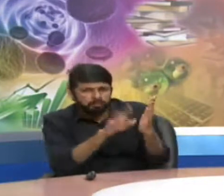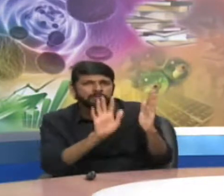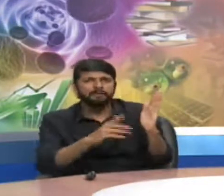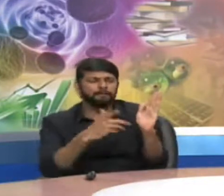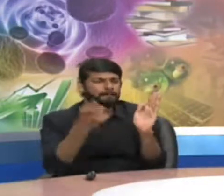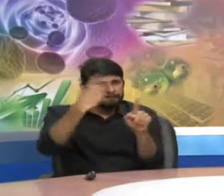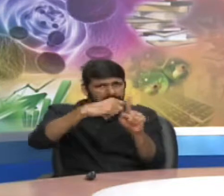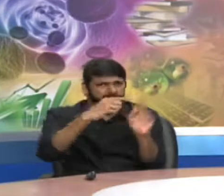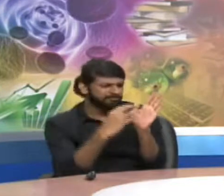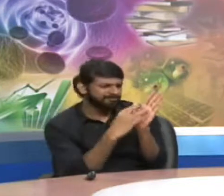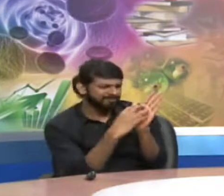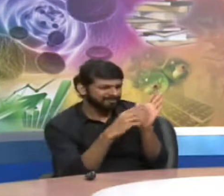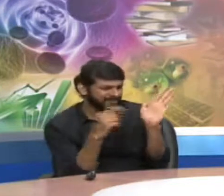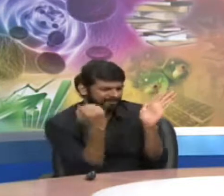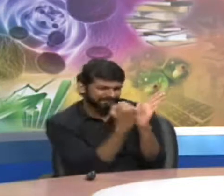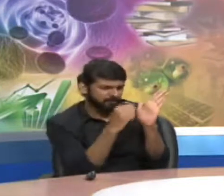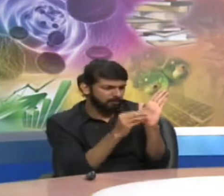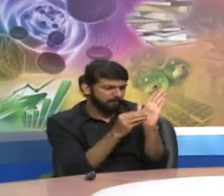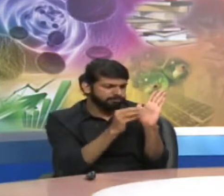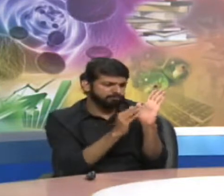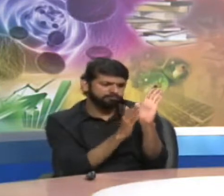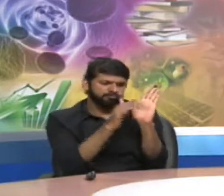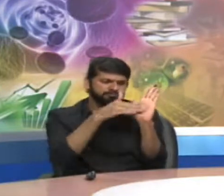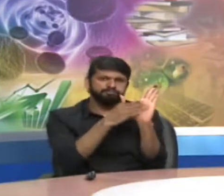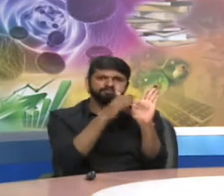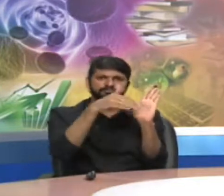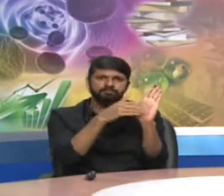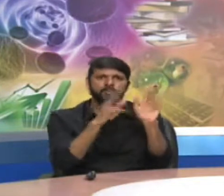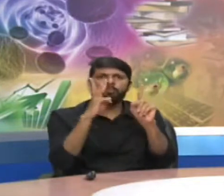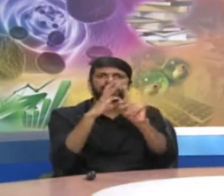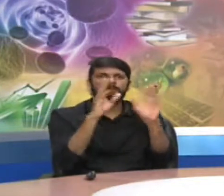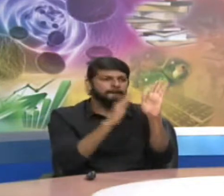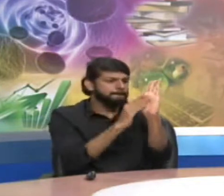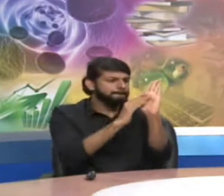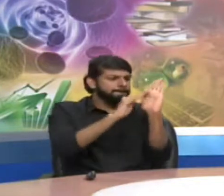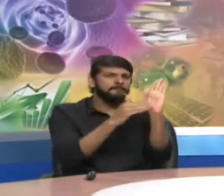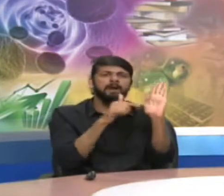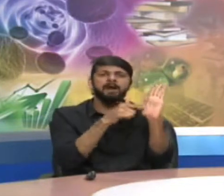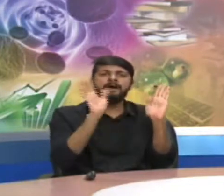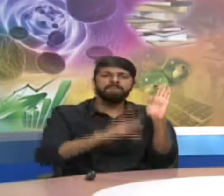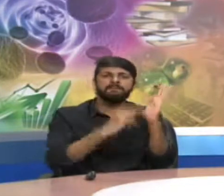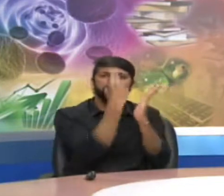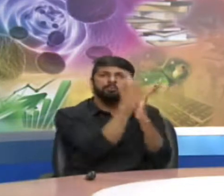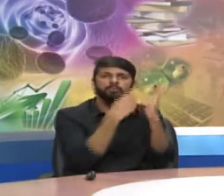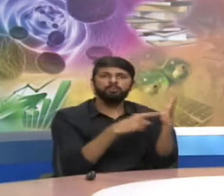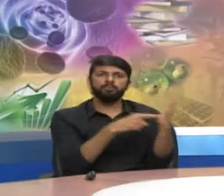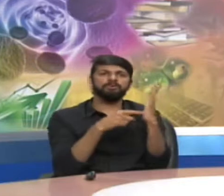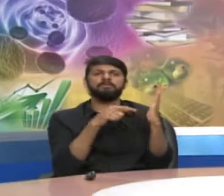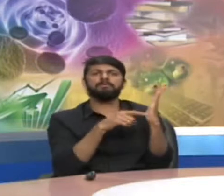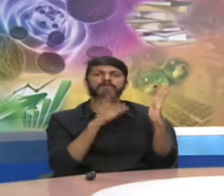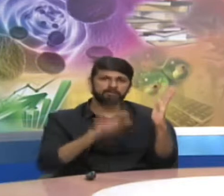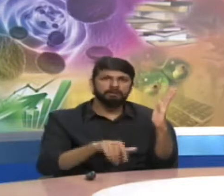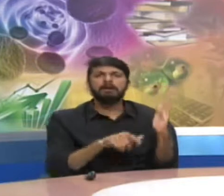They were really beautiful and authentic, as they belong to ancient